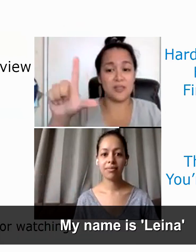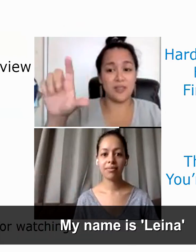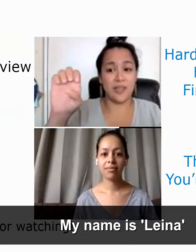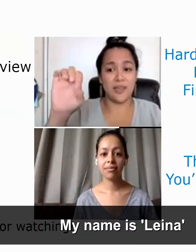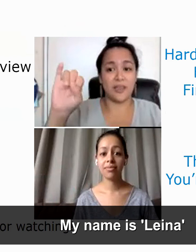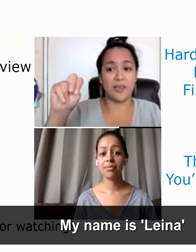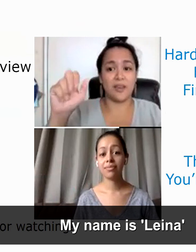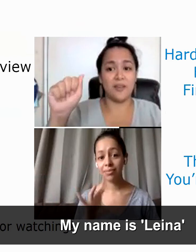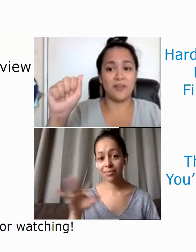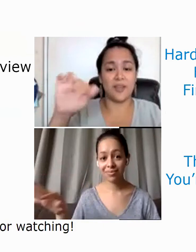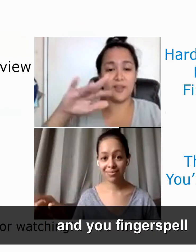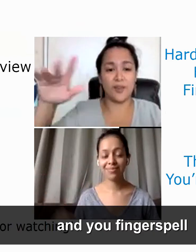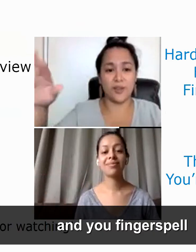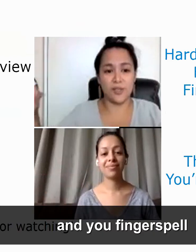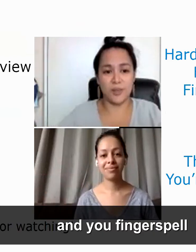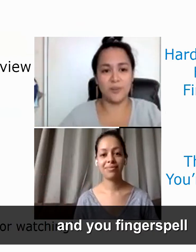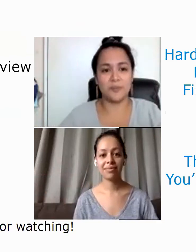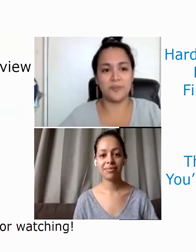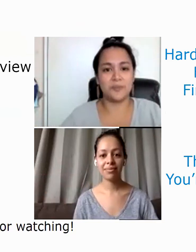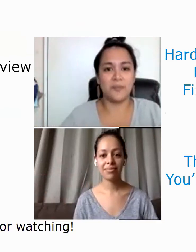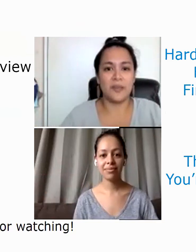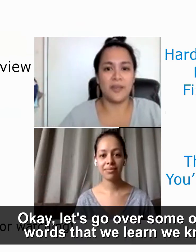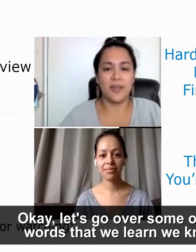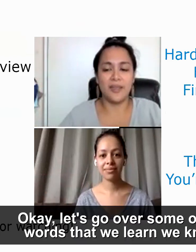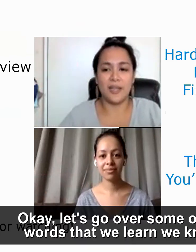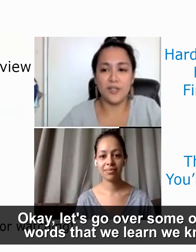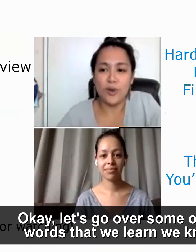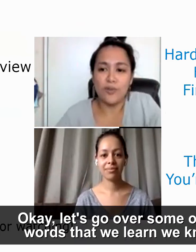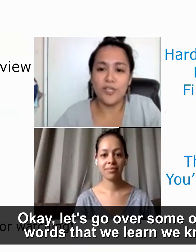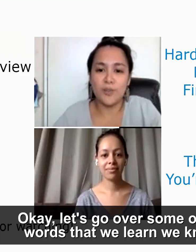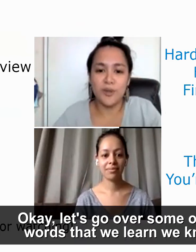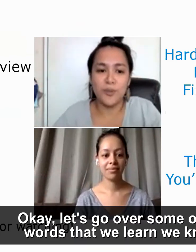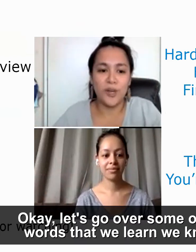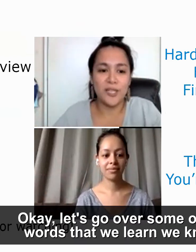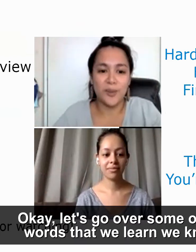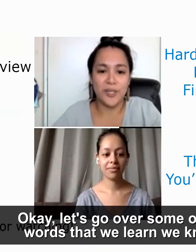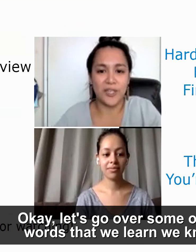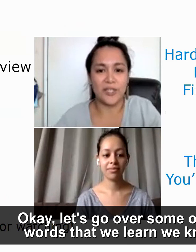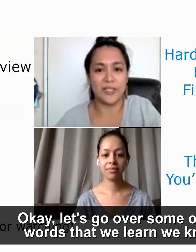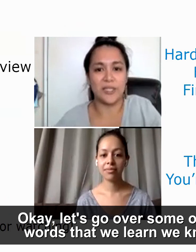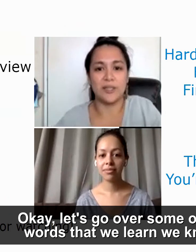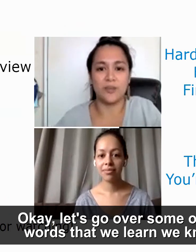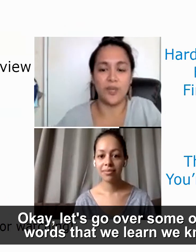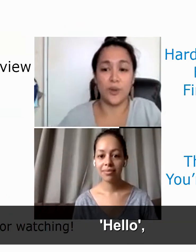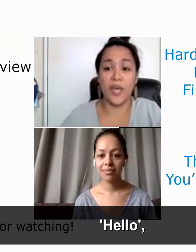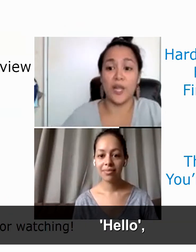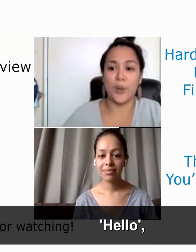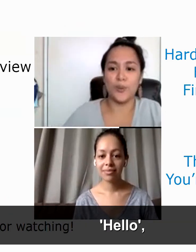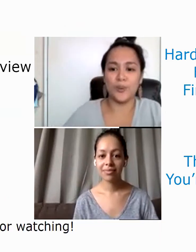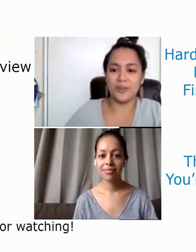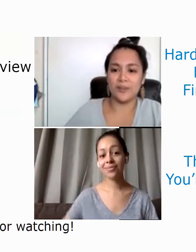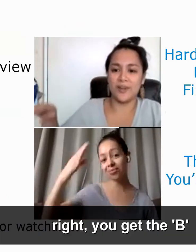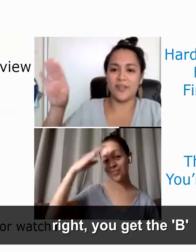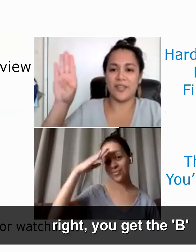is Lena. Oh, you finger spell. Okay, and let's go over some of the words that we learned. We know